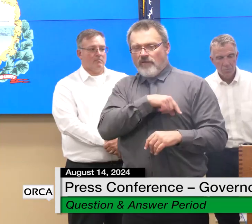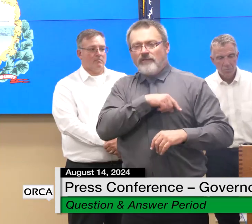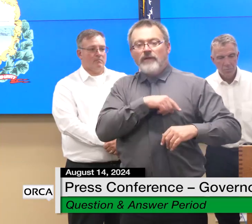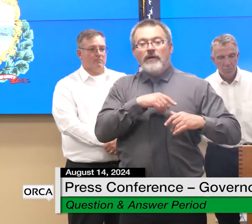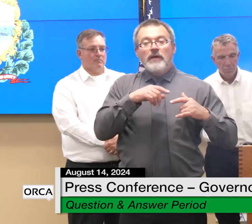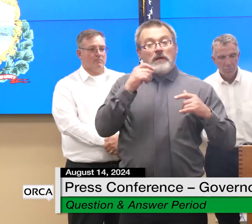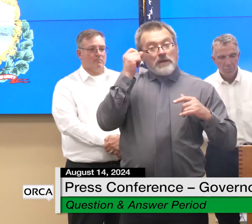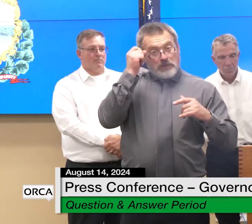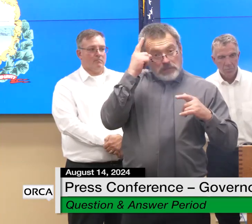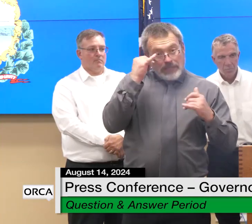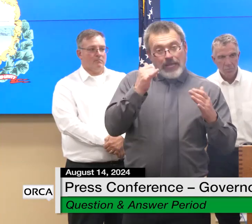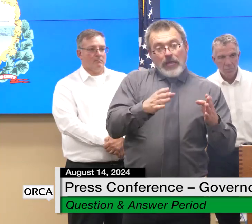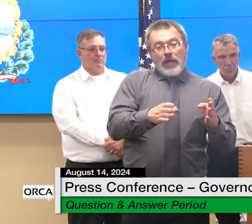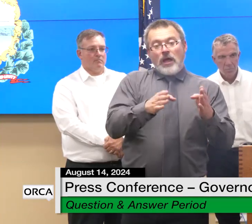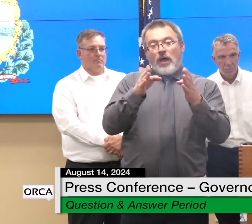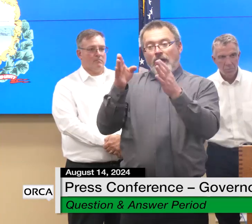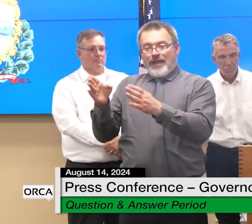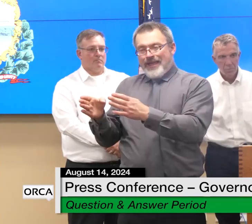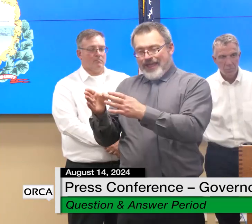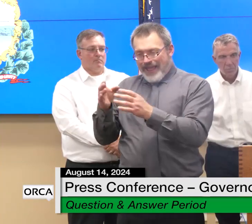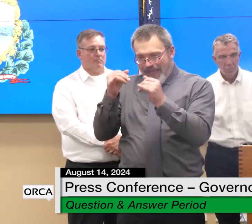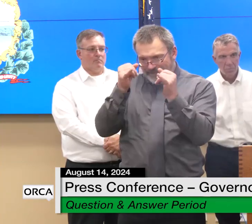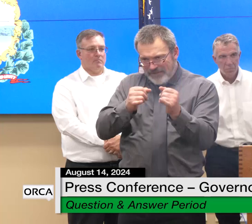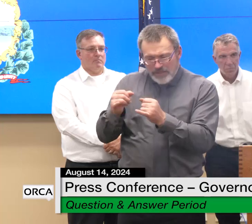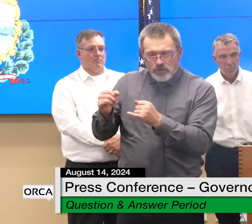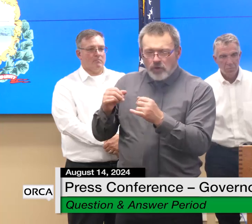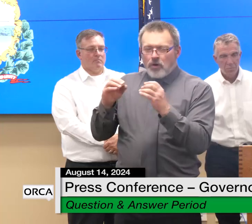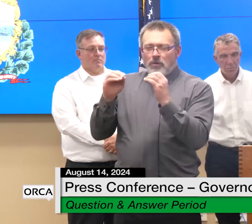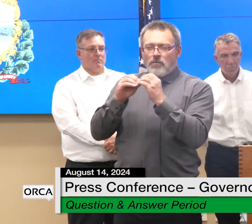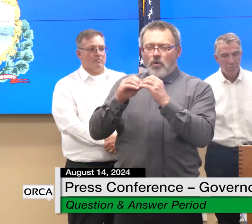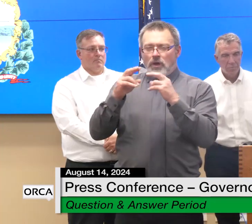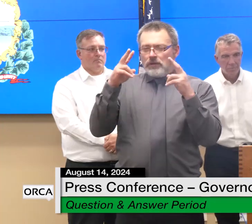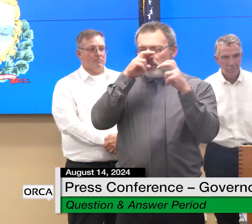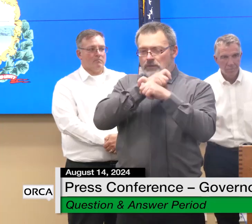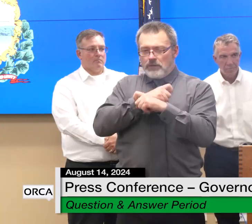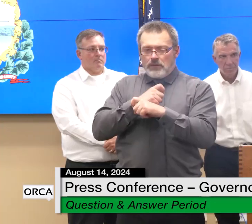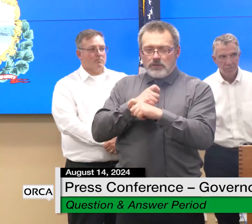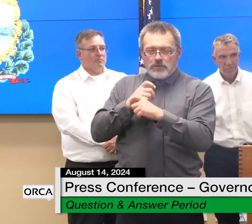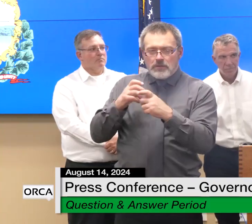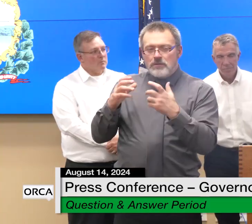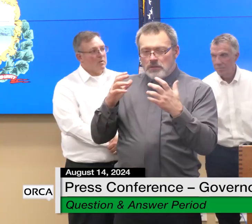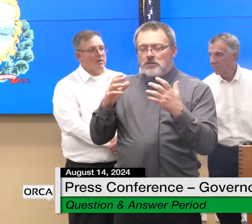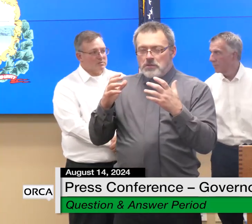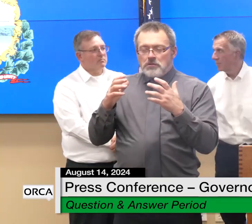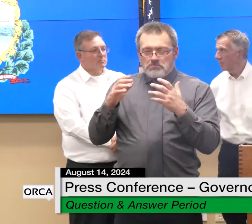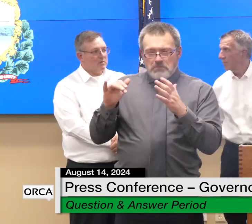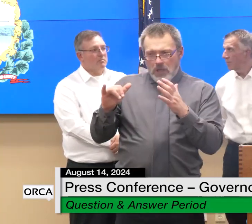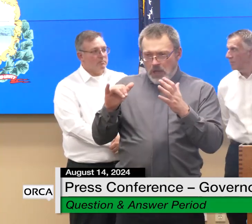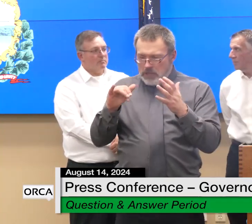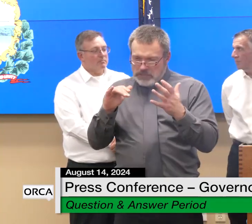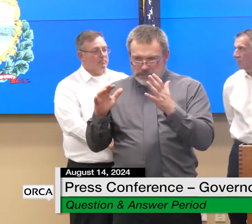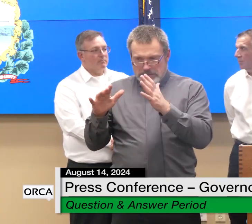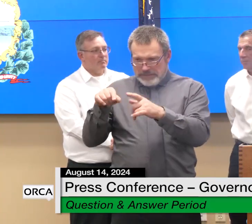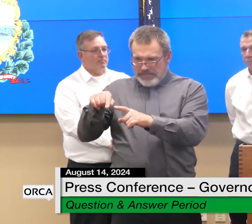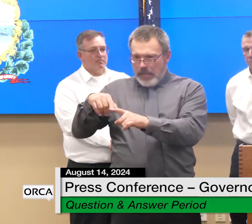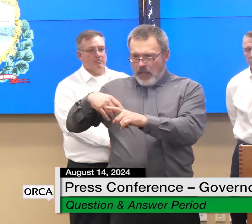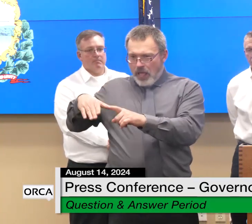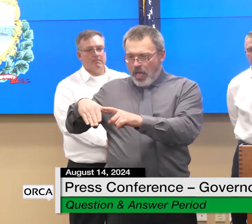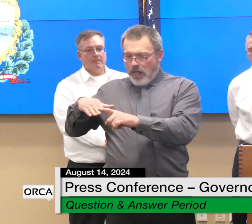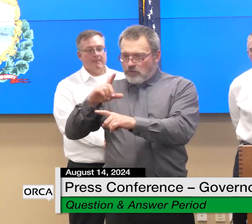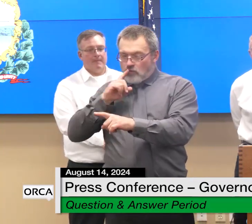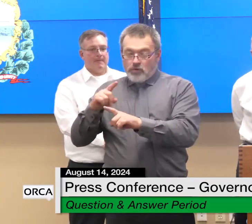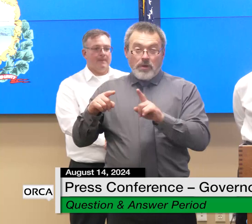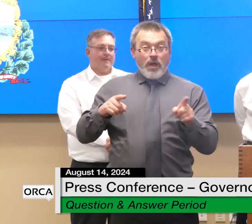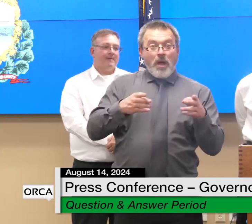assistance is generally harder thresholds to cross than public assistance. I don't think I'm missing any of the other ones in flight.